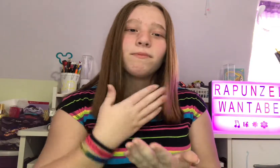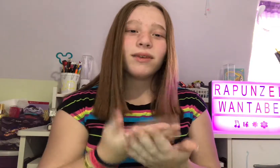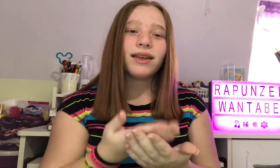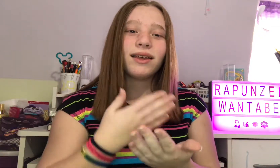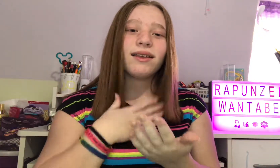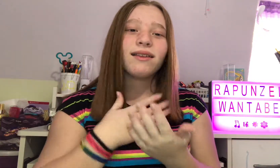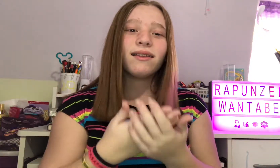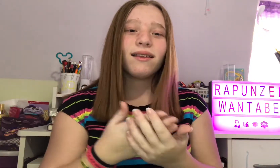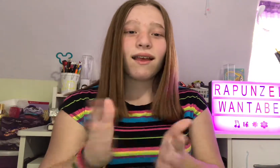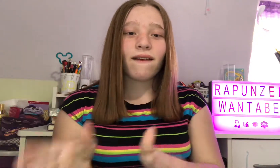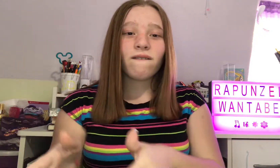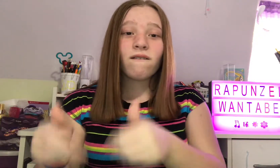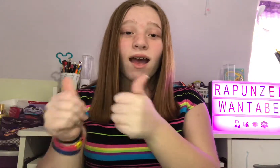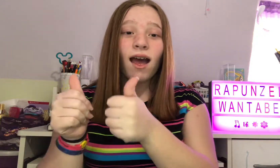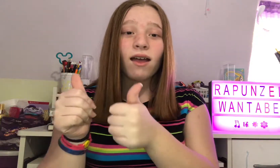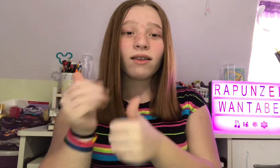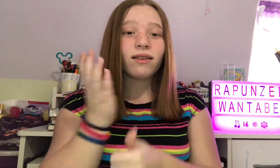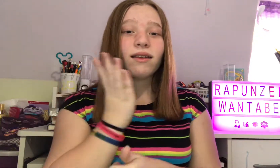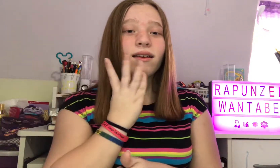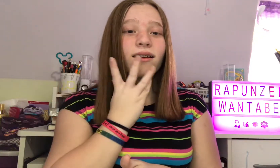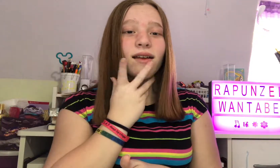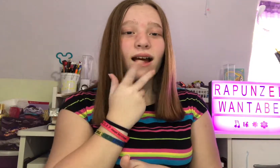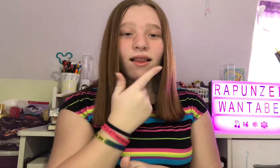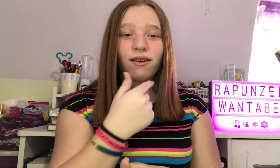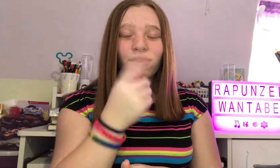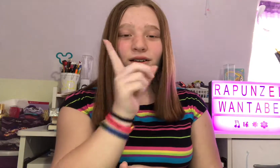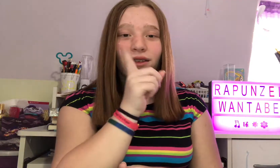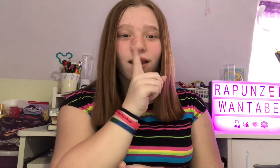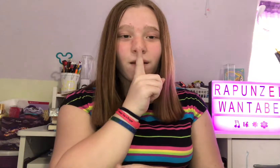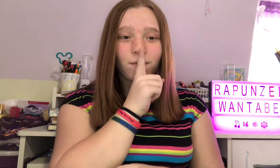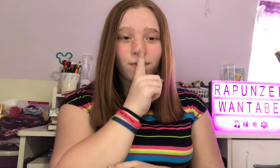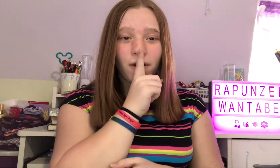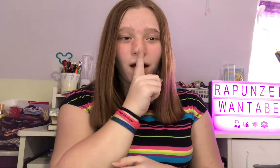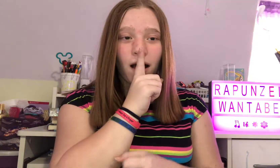Heart beats fast, colors and